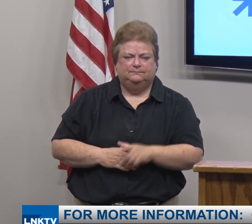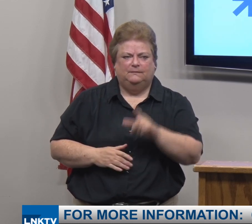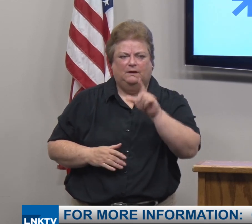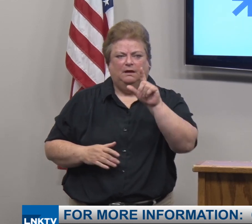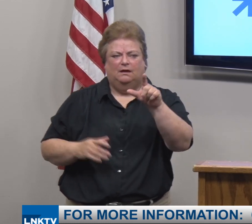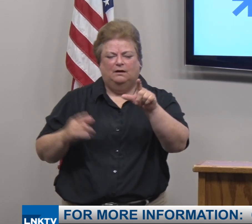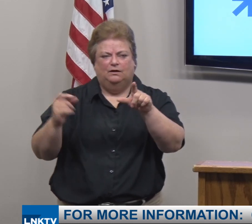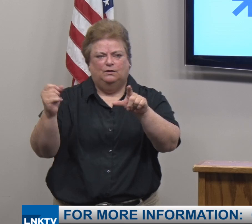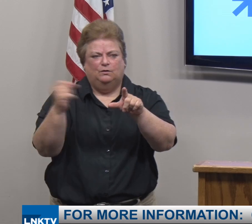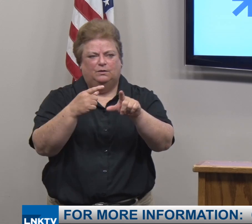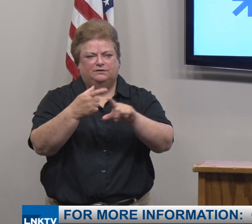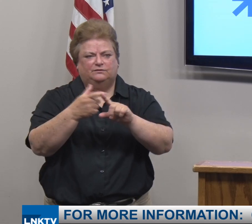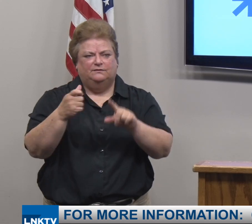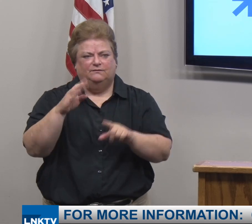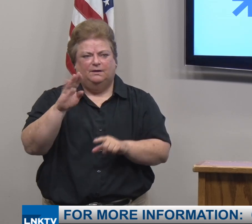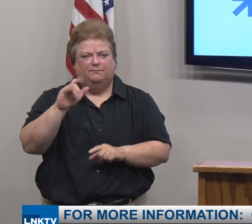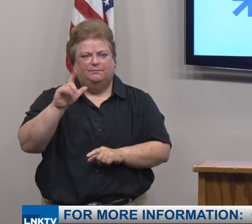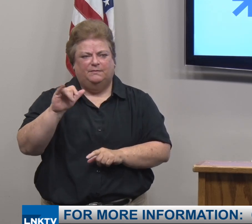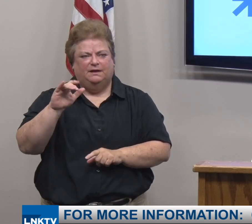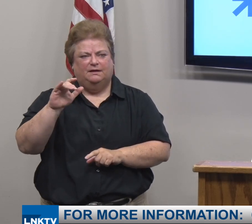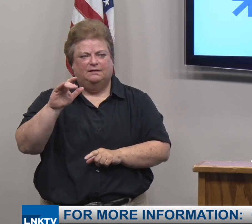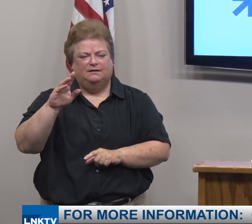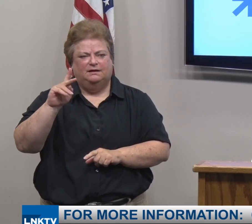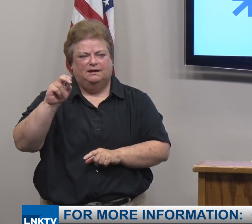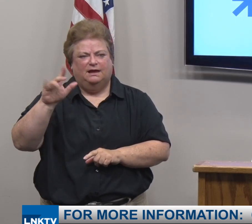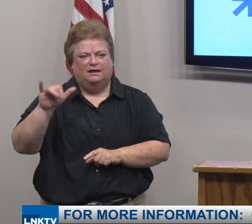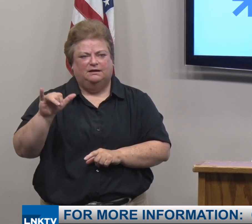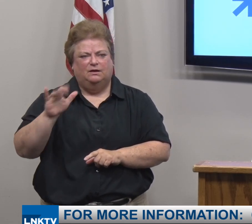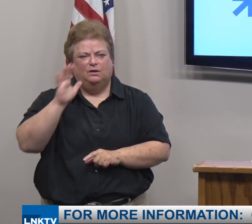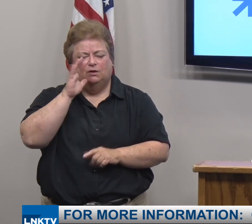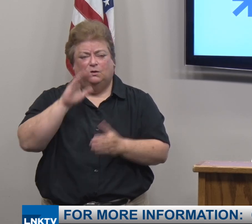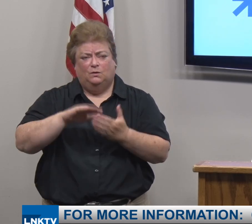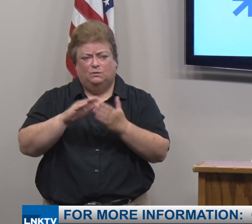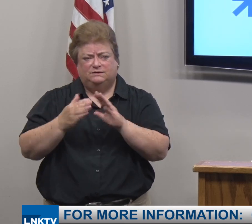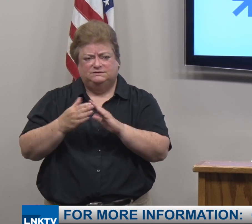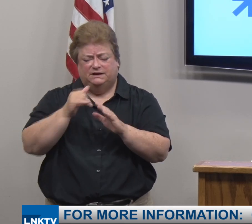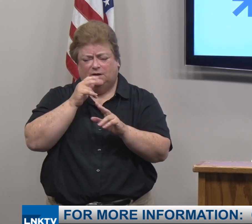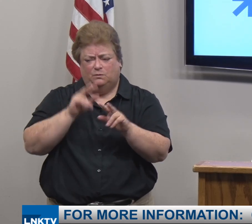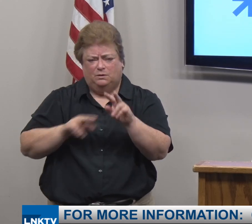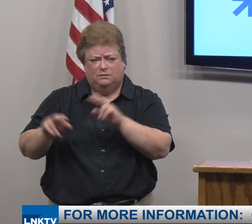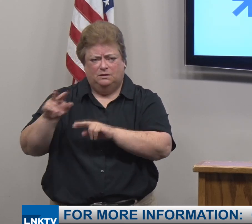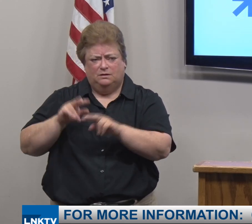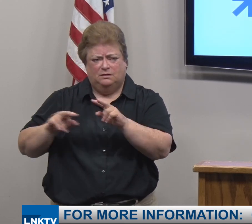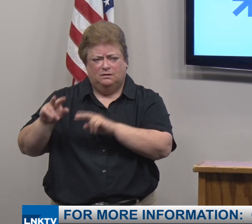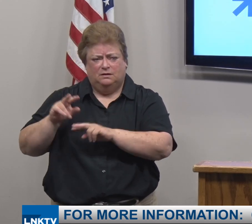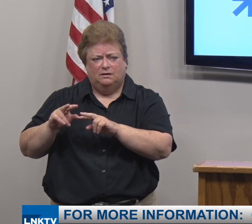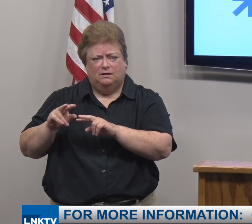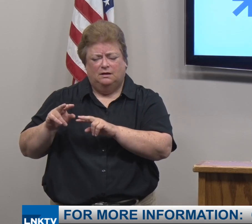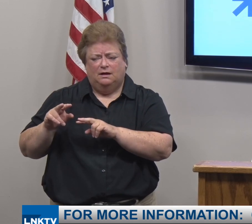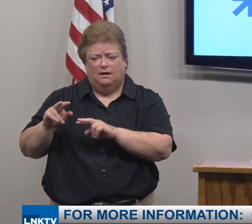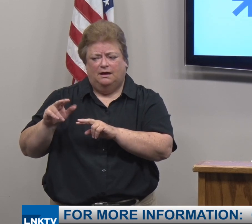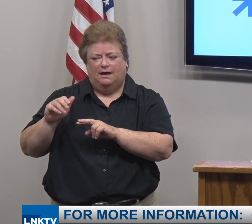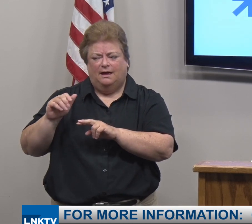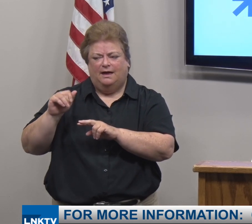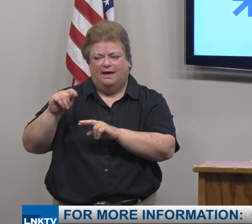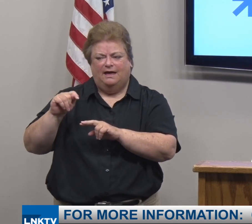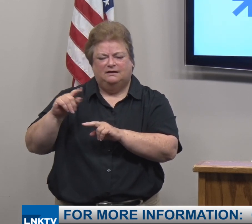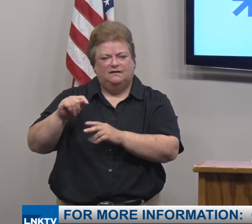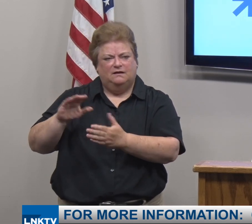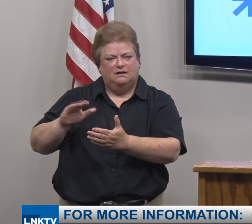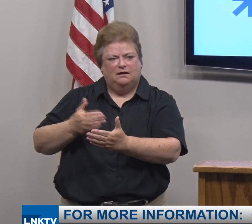Question from Bill Kelly. Will the city be monitoring compliance of the Will Grove concert tonight?